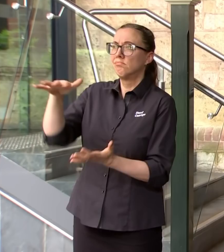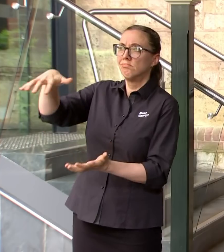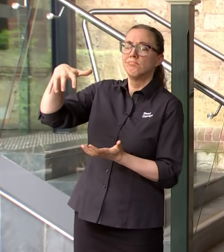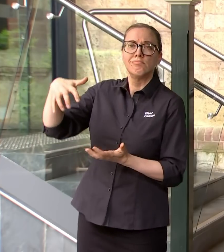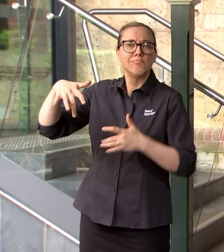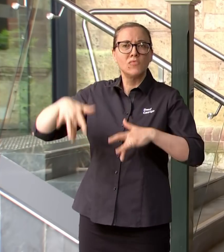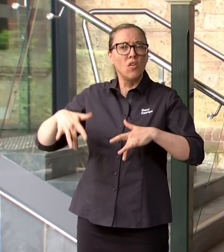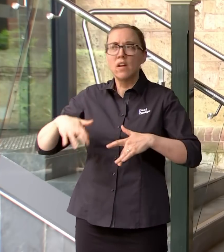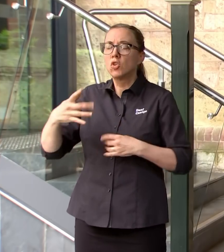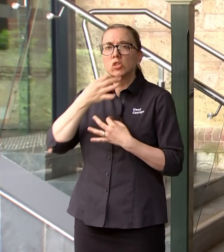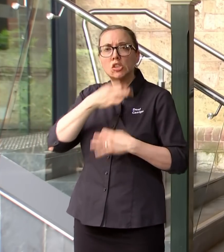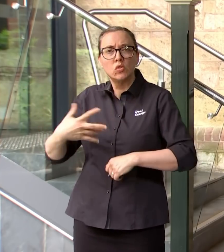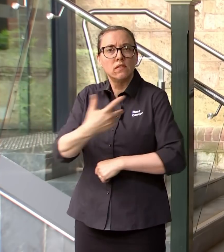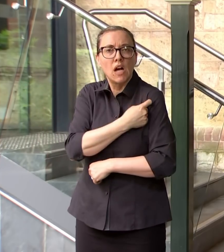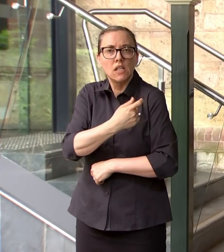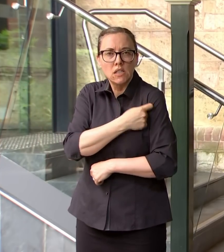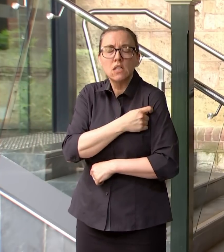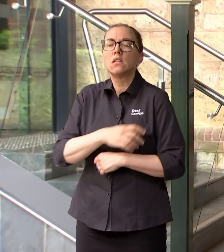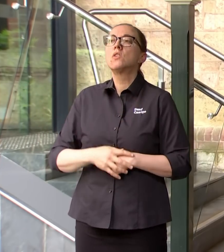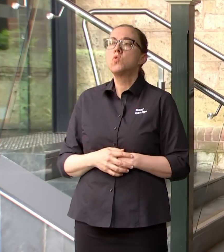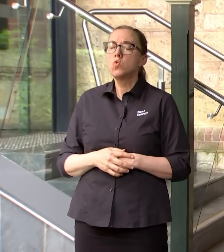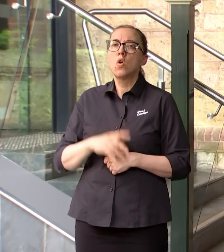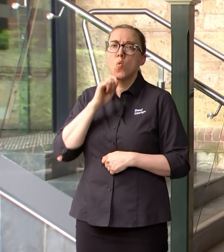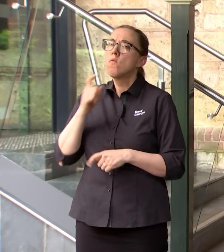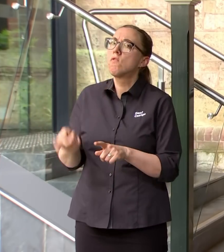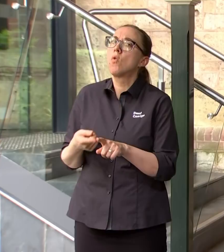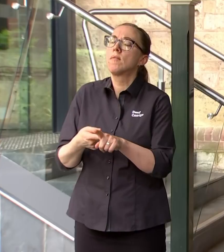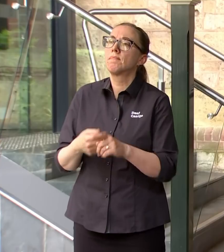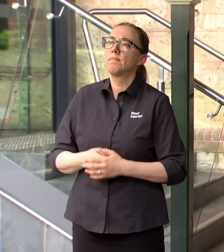would put it was put to us yesterday we followed it up and there was a pretty simple explanation